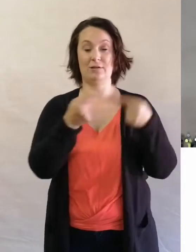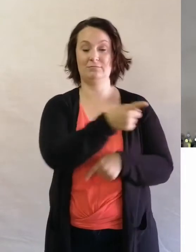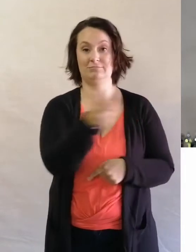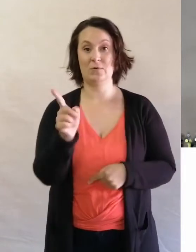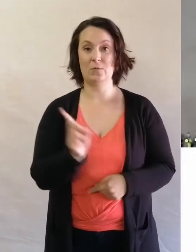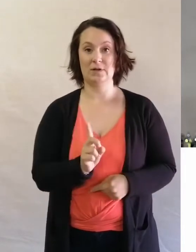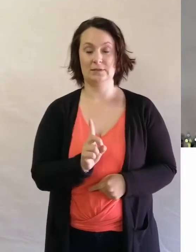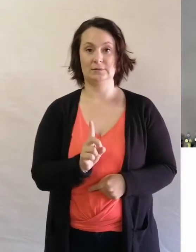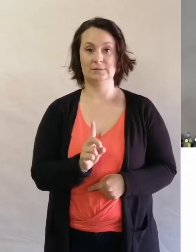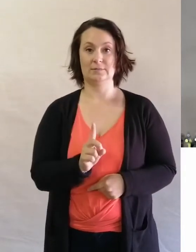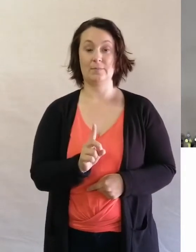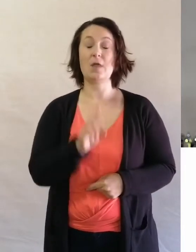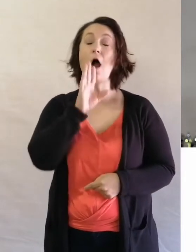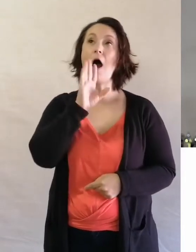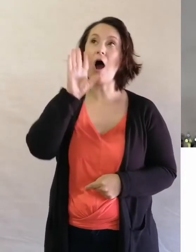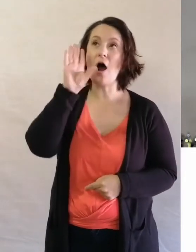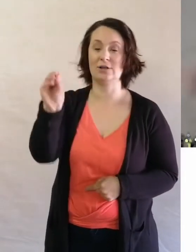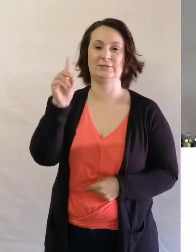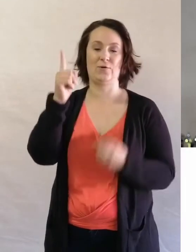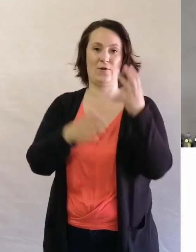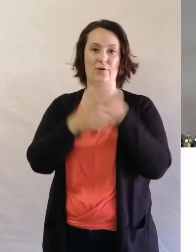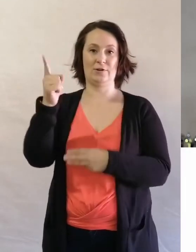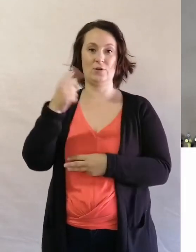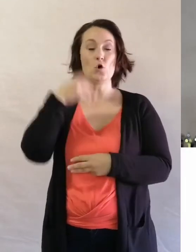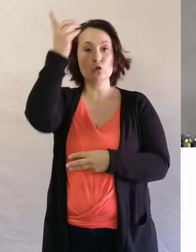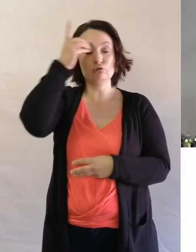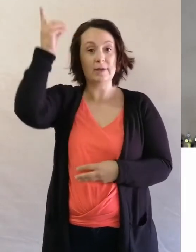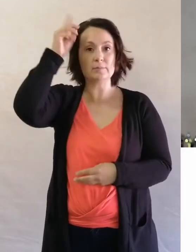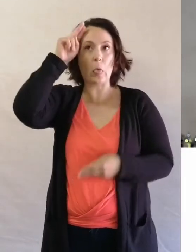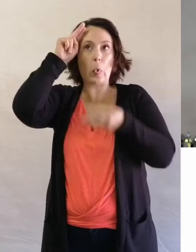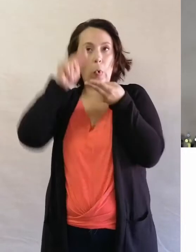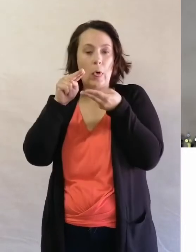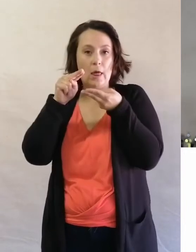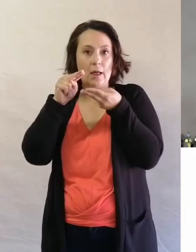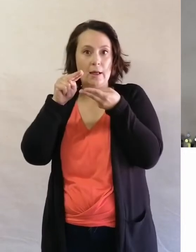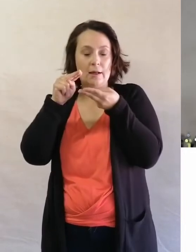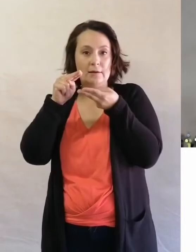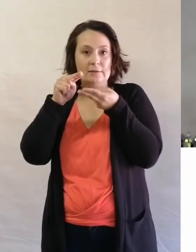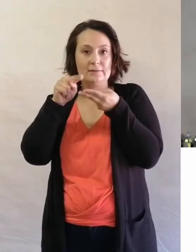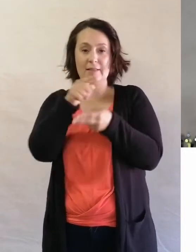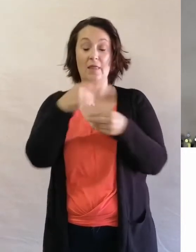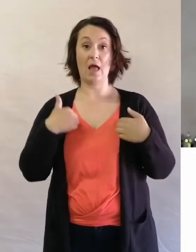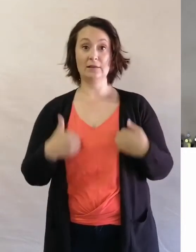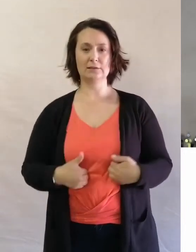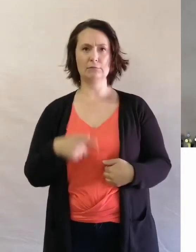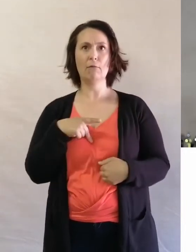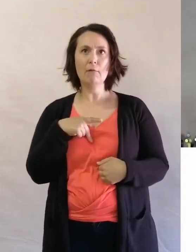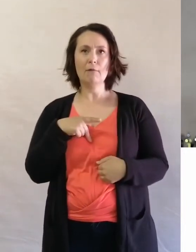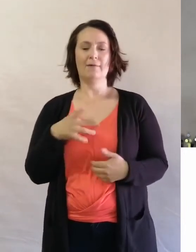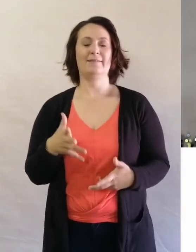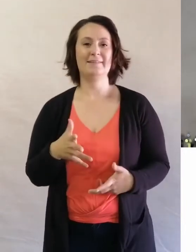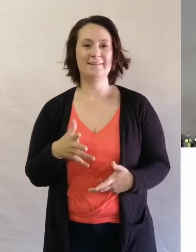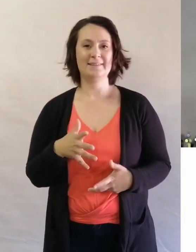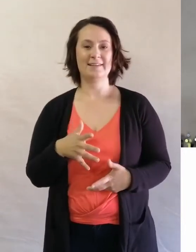Ask God. I'm telling you, those dreams are way bigger than you're thinking. These elders that are sitting here looking at me right now, way bigger than you're